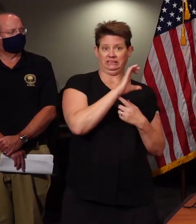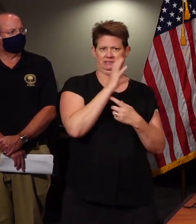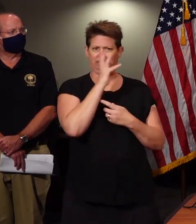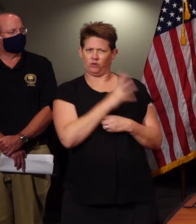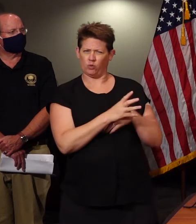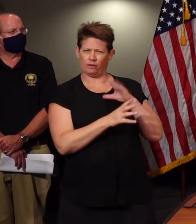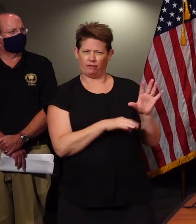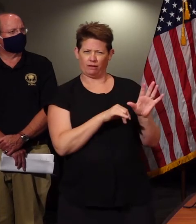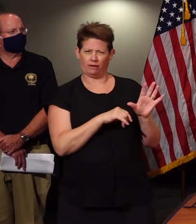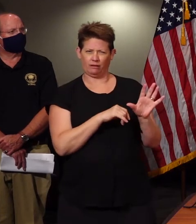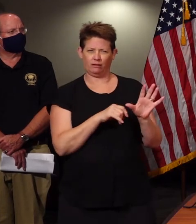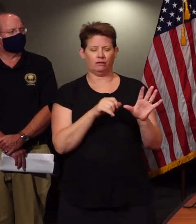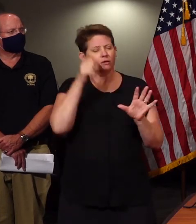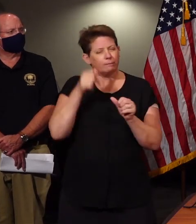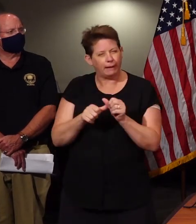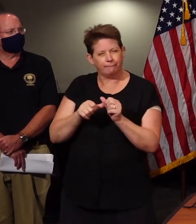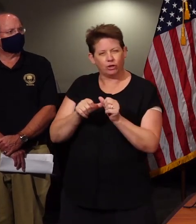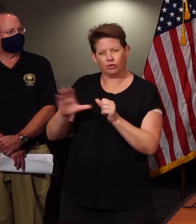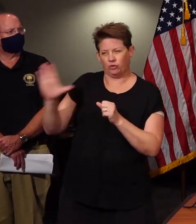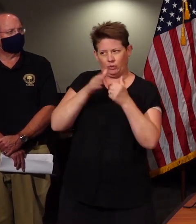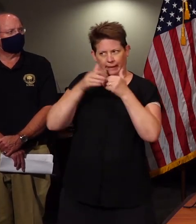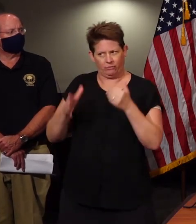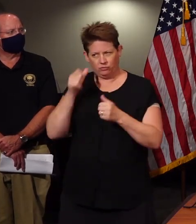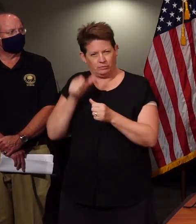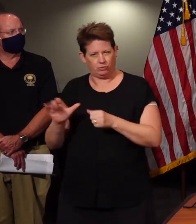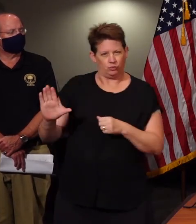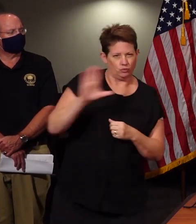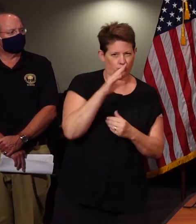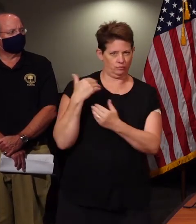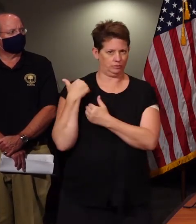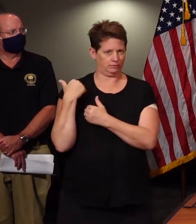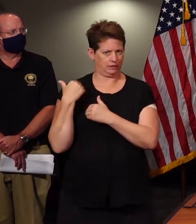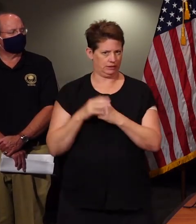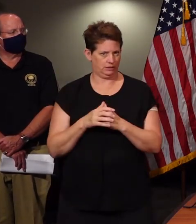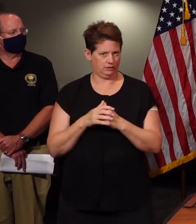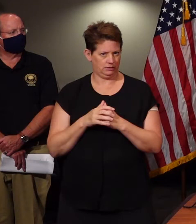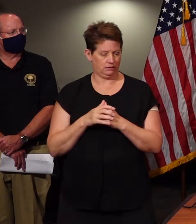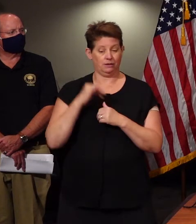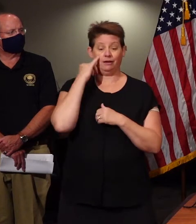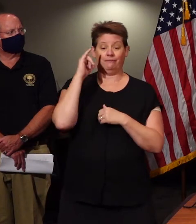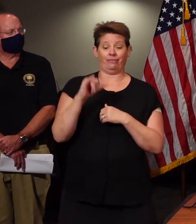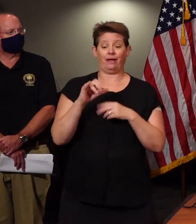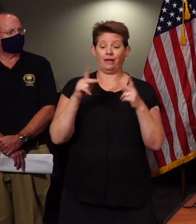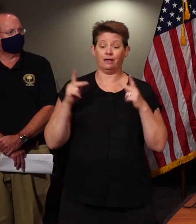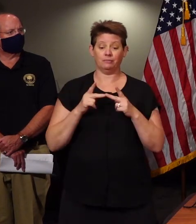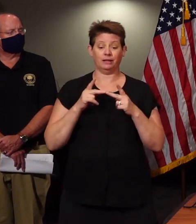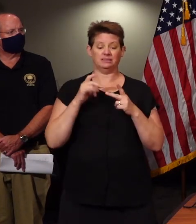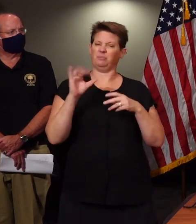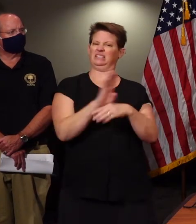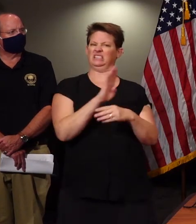and how important this is, but remember your own responsibility. If someone with an